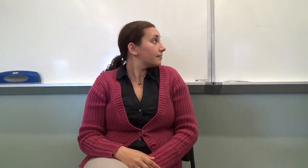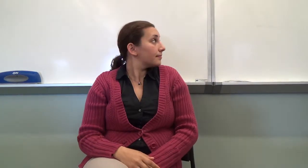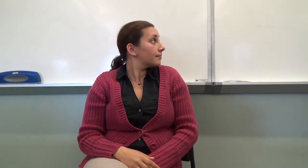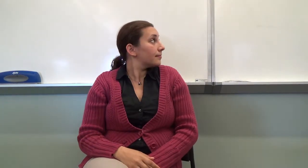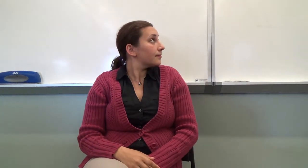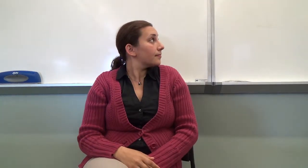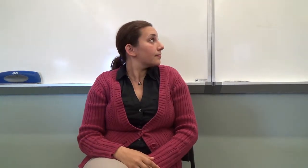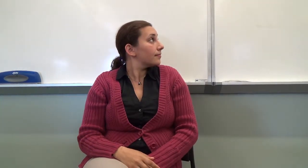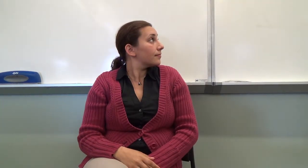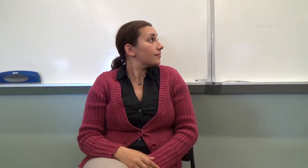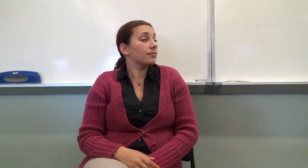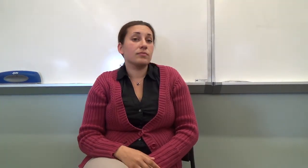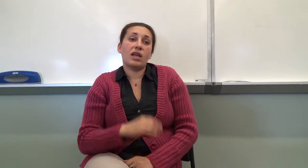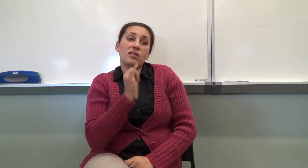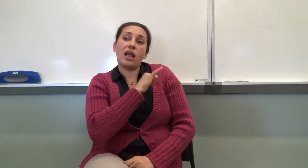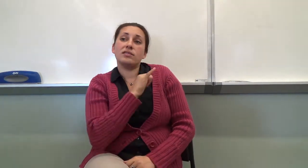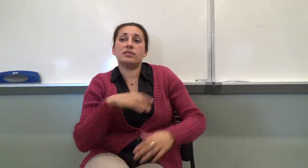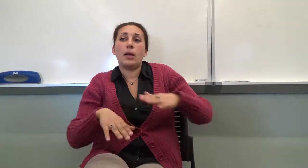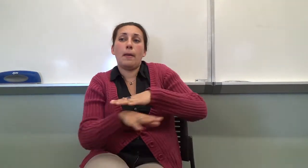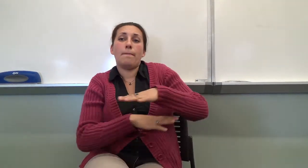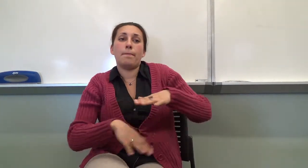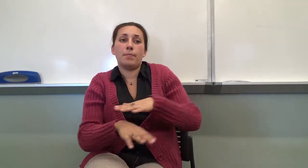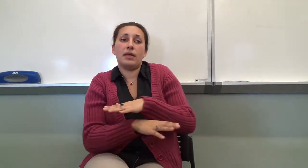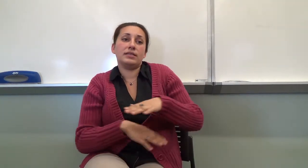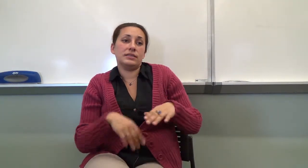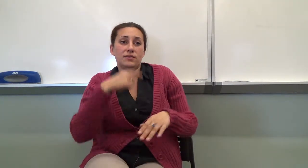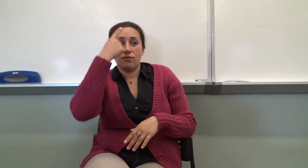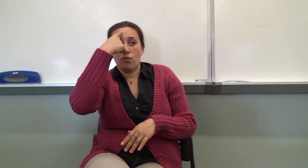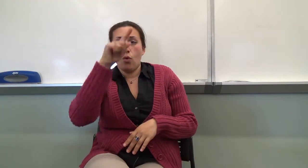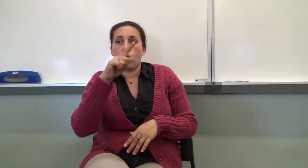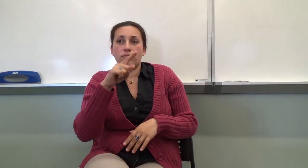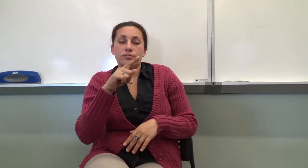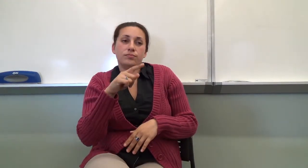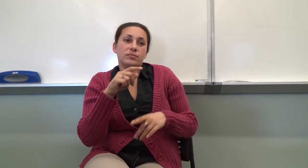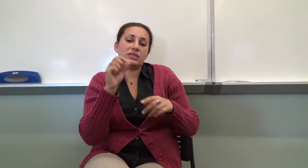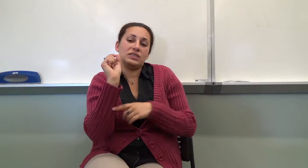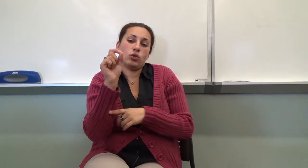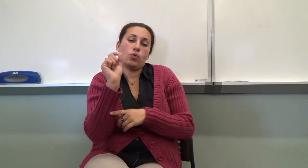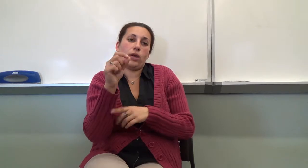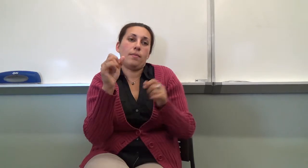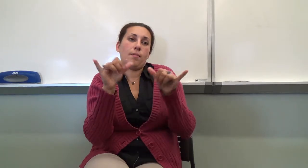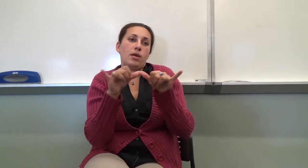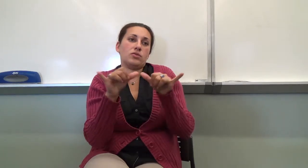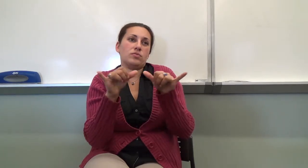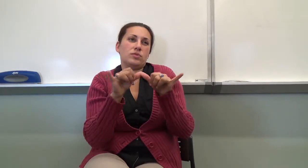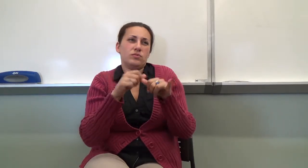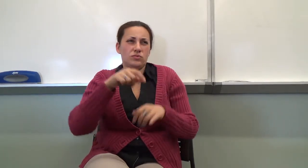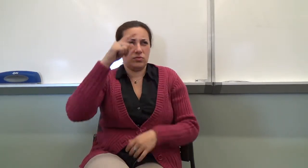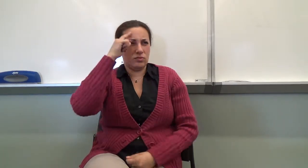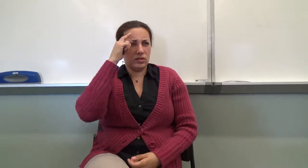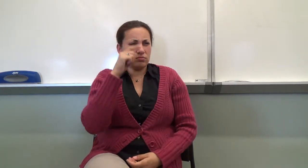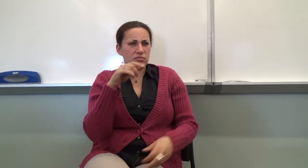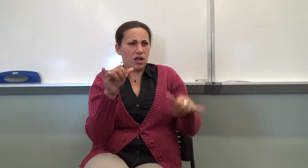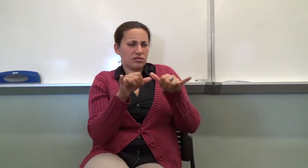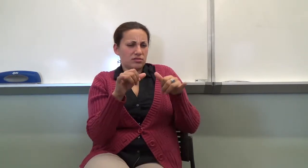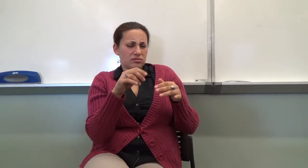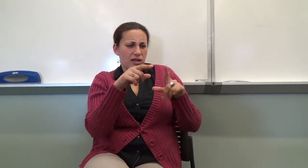So that's our basis for degree measurement. In other words, we might say, well, what's the size of this angle right here? Well,